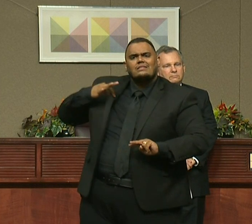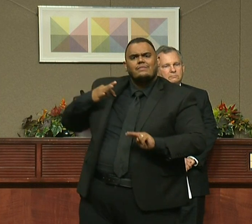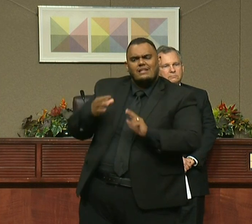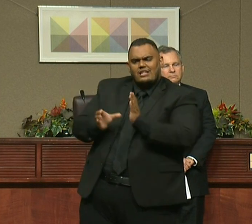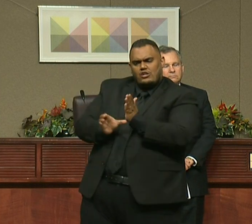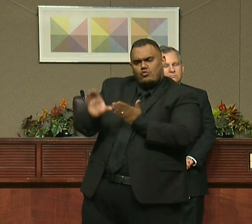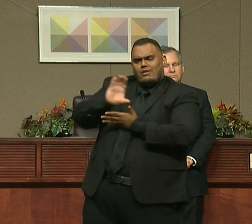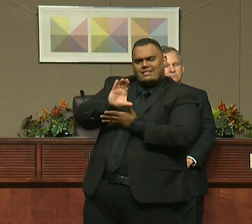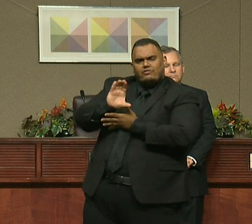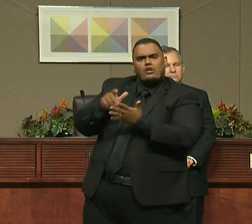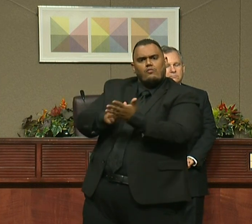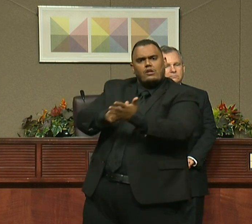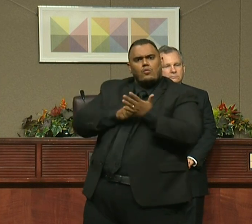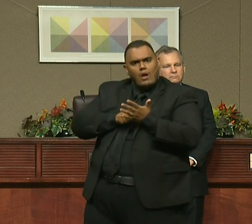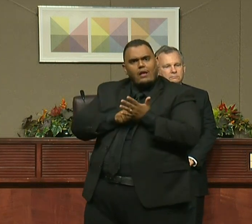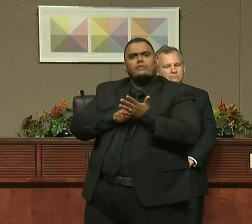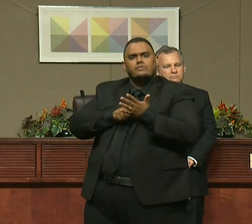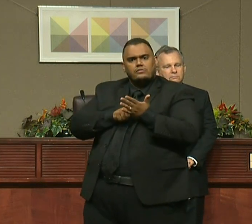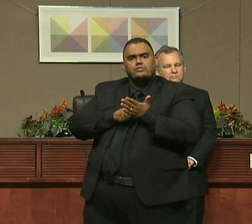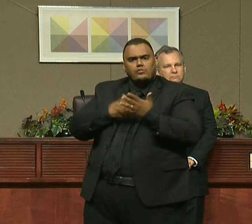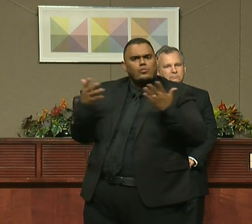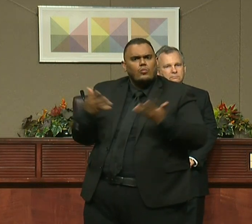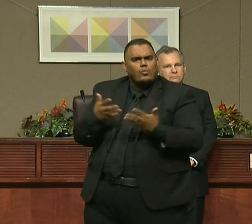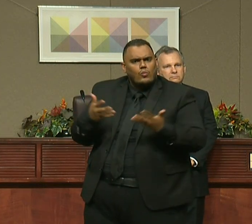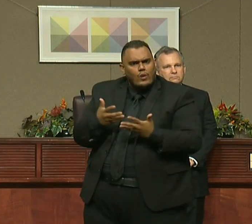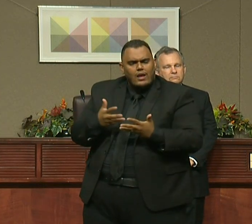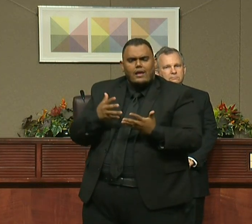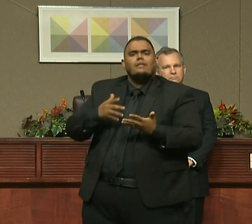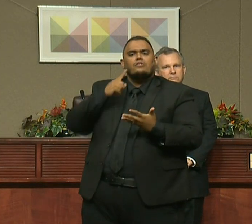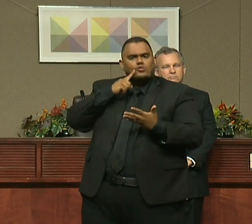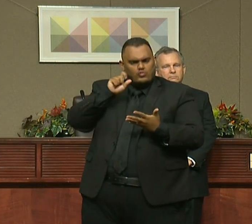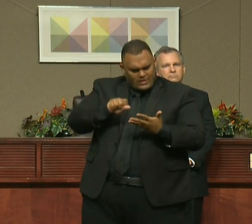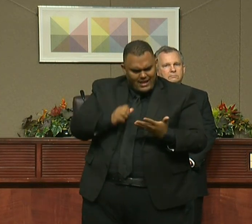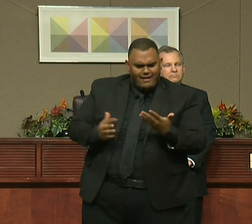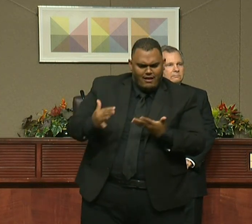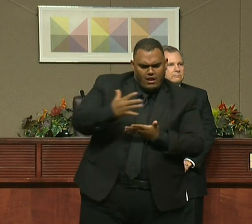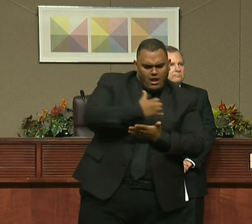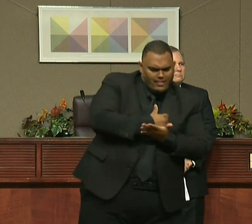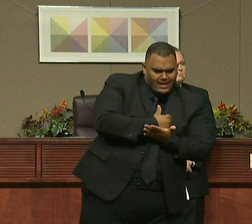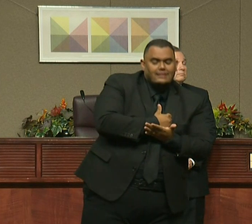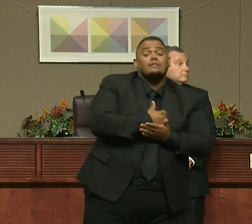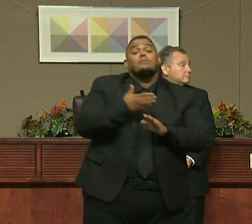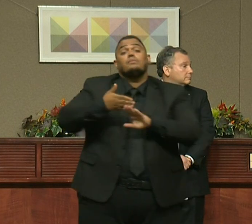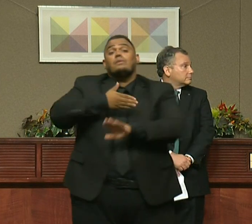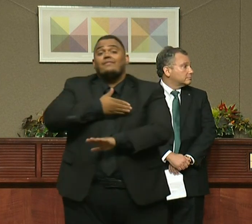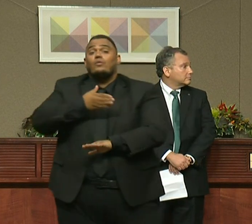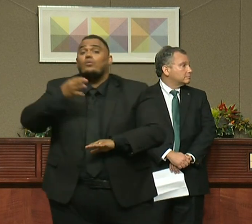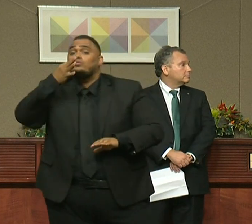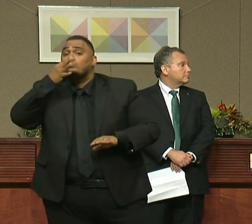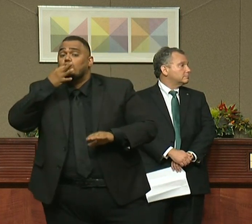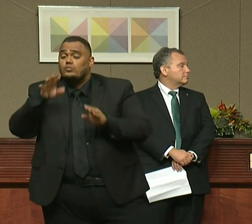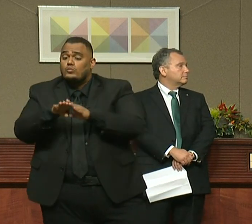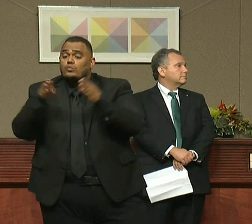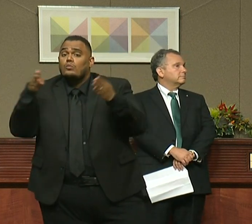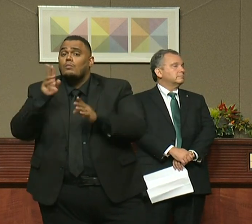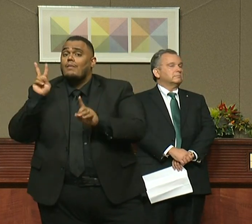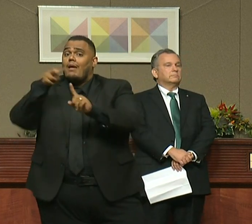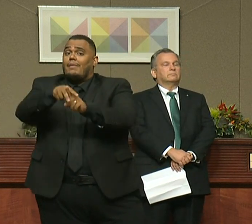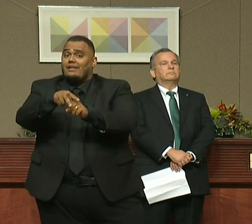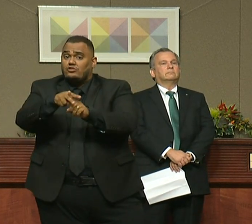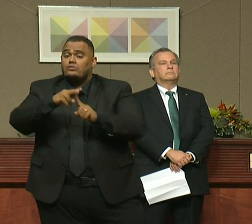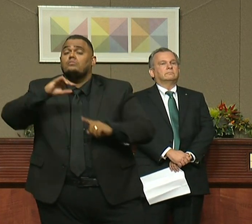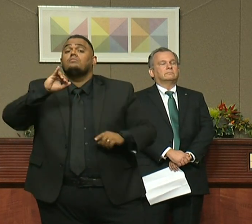and frequently asked questions before applications open on Monday. In just a few days, Monday, June the 8th, we